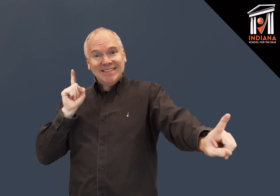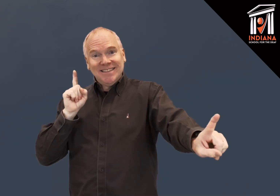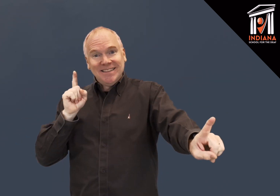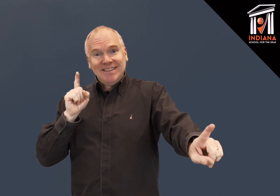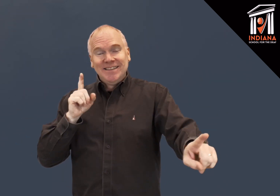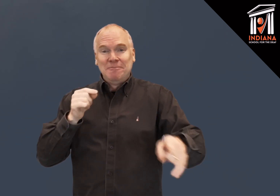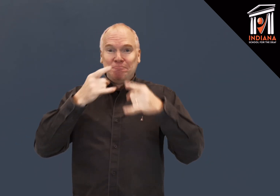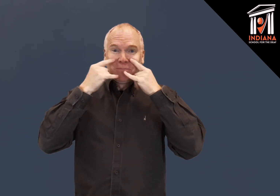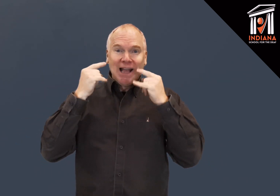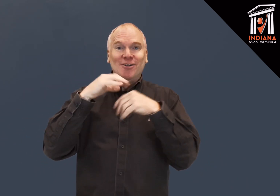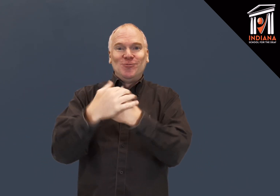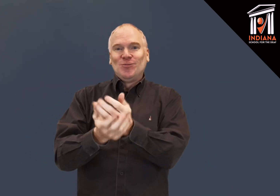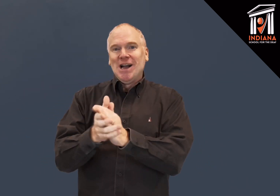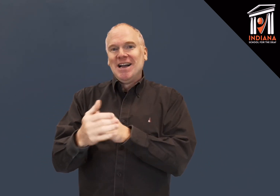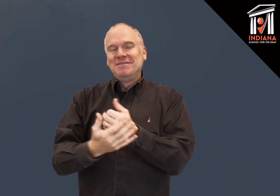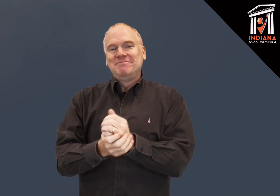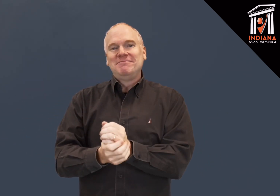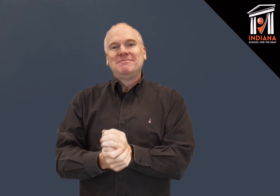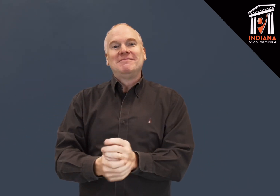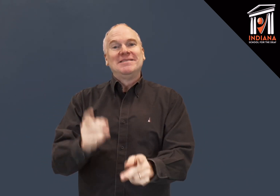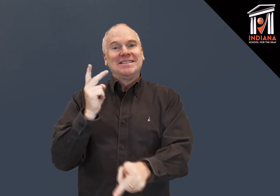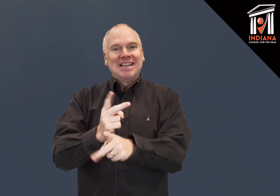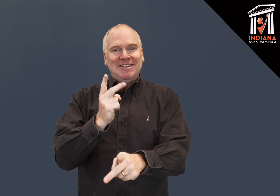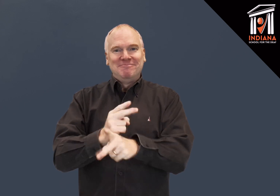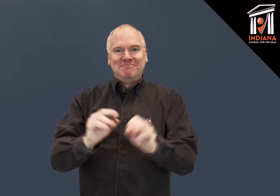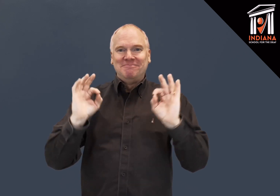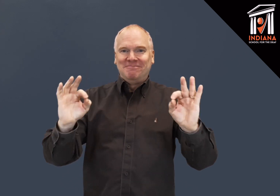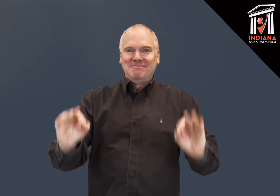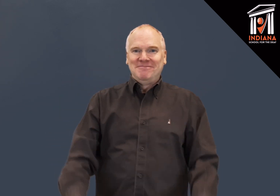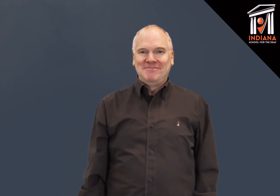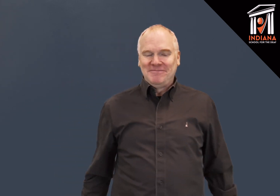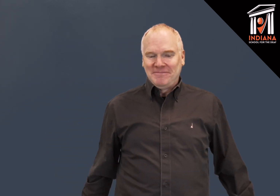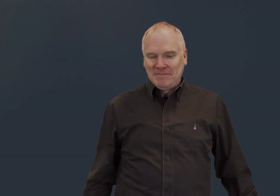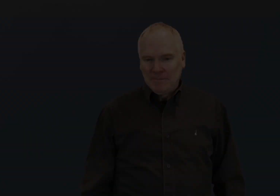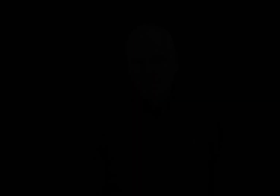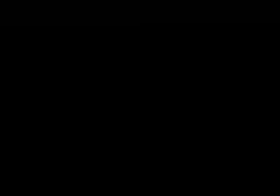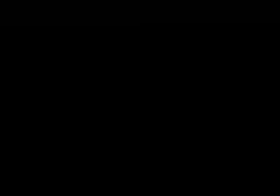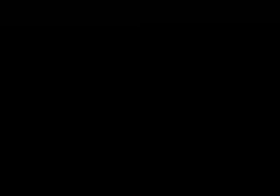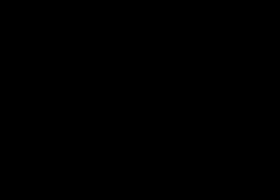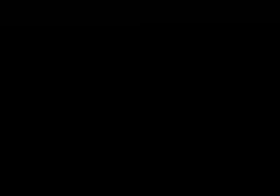larger community and the country. So please do continue to wear your mask.